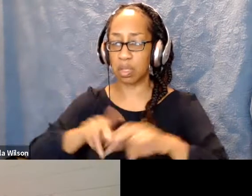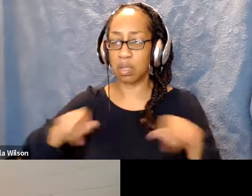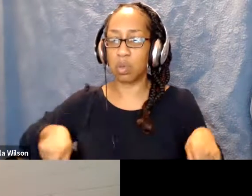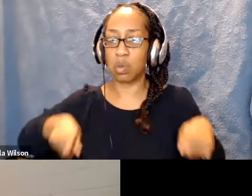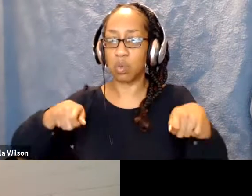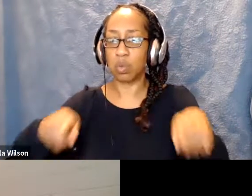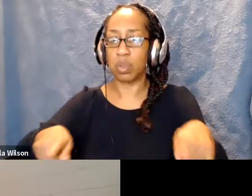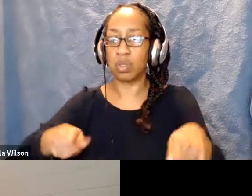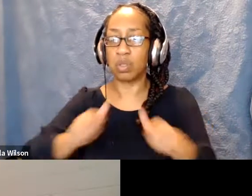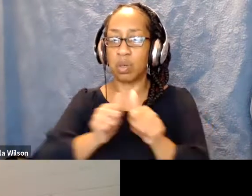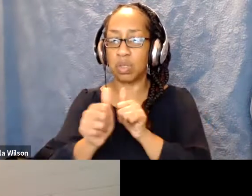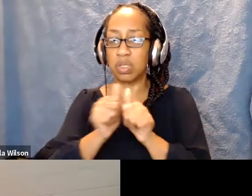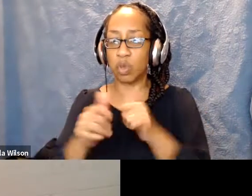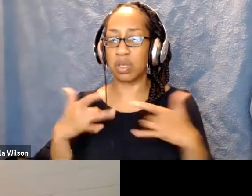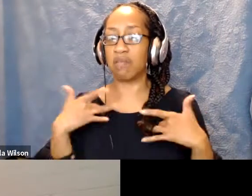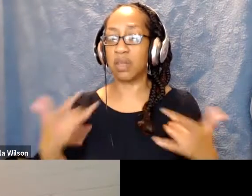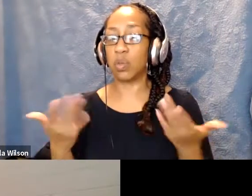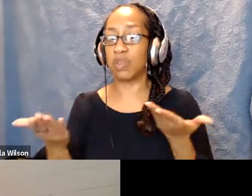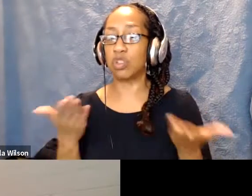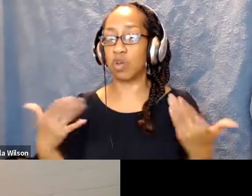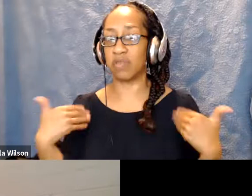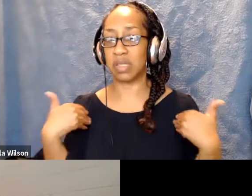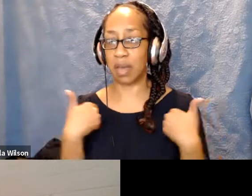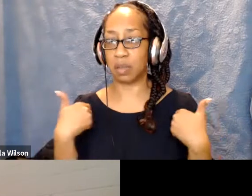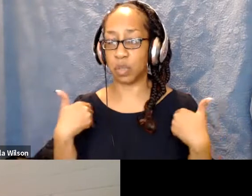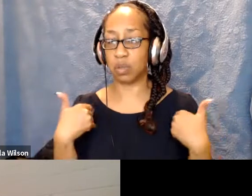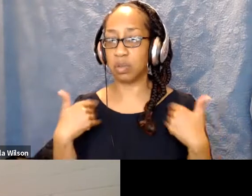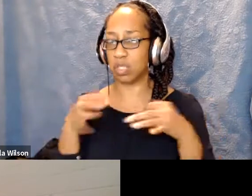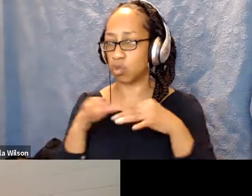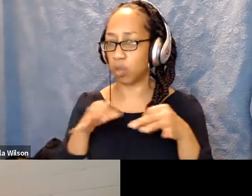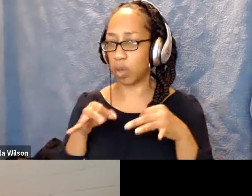a service animal. Thank you.